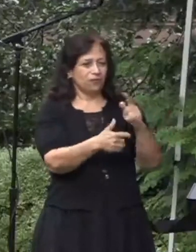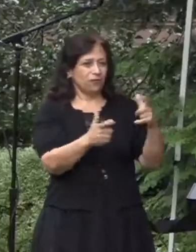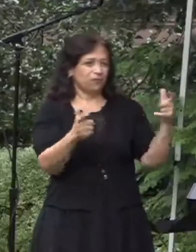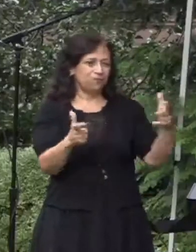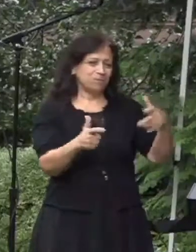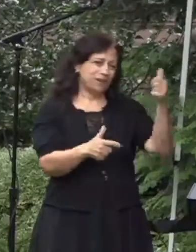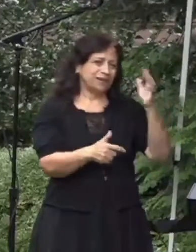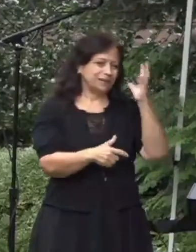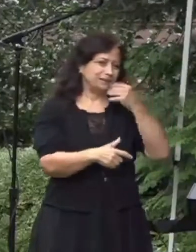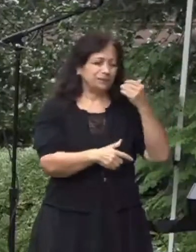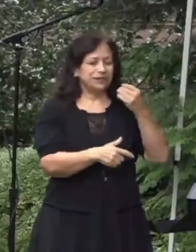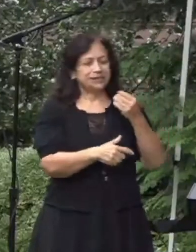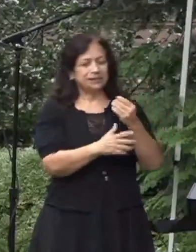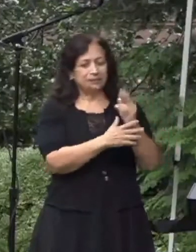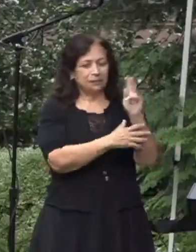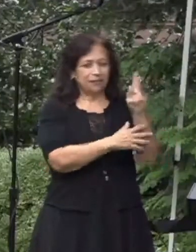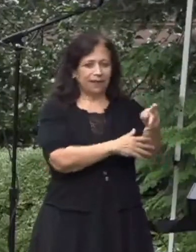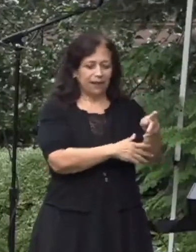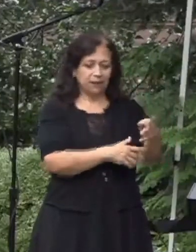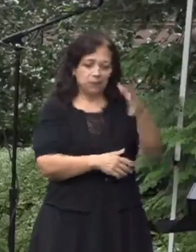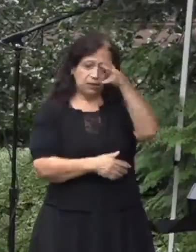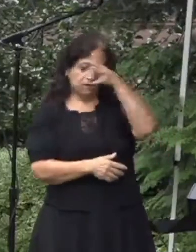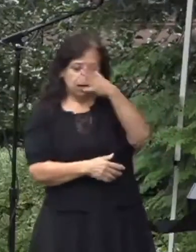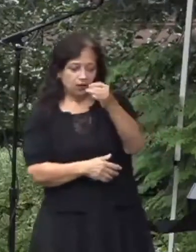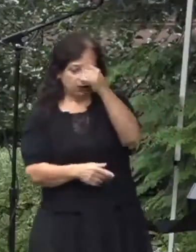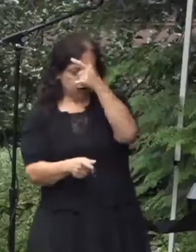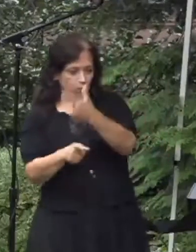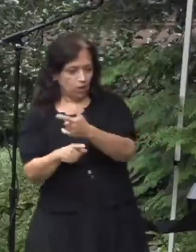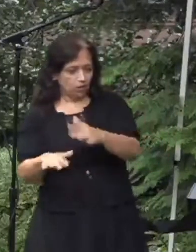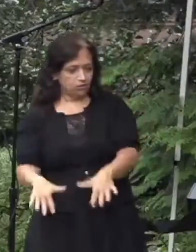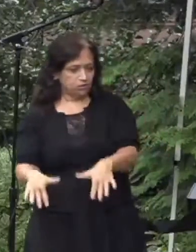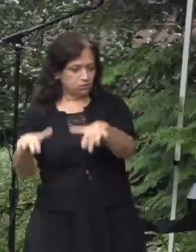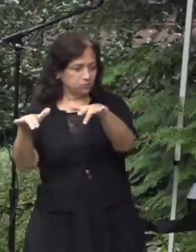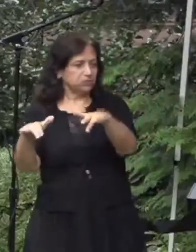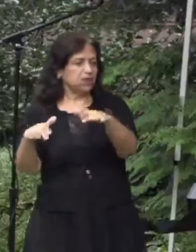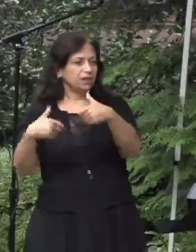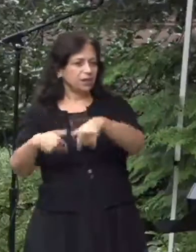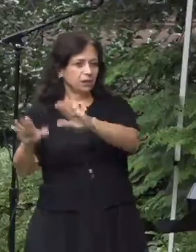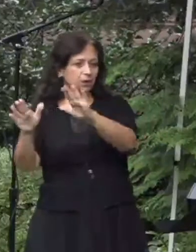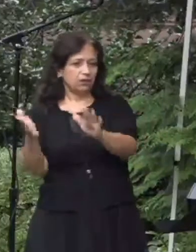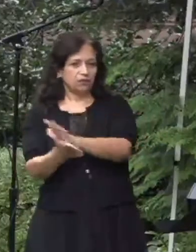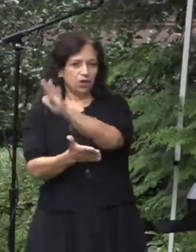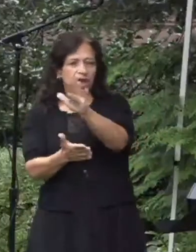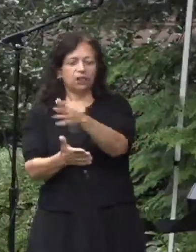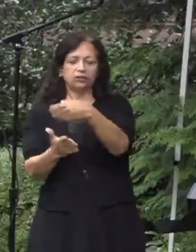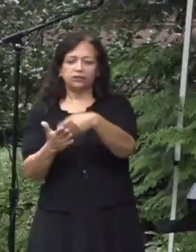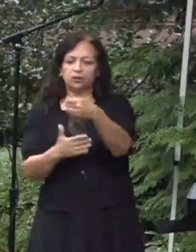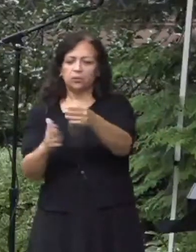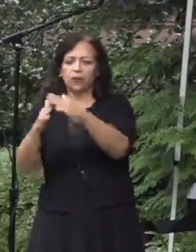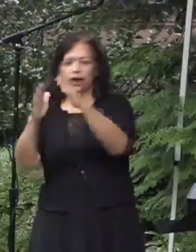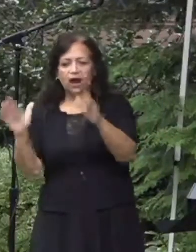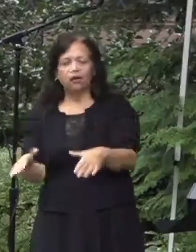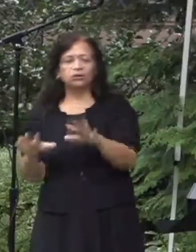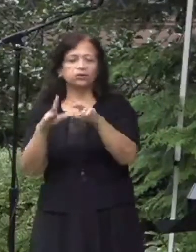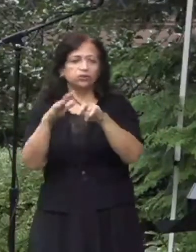my father and his brothers grew up and went off to college and bought homes and started families of their